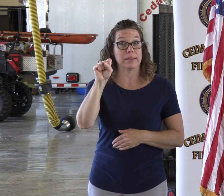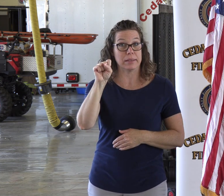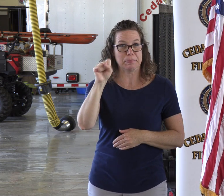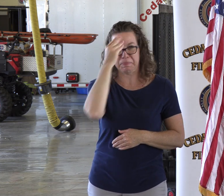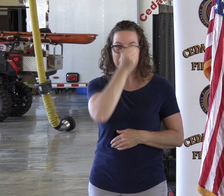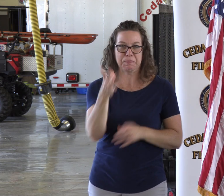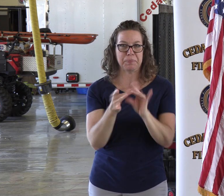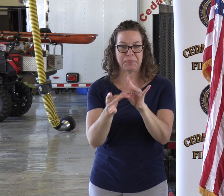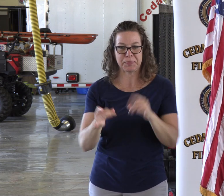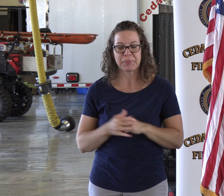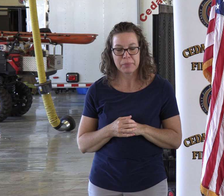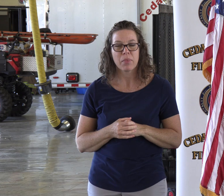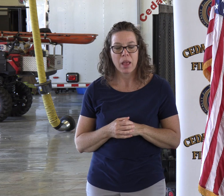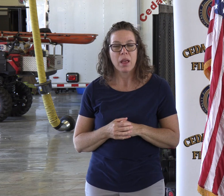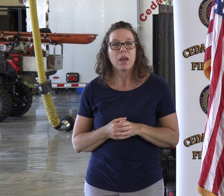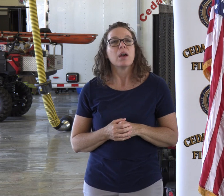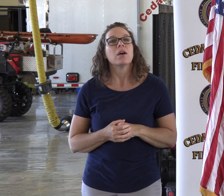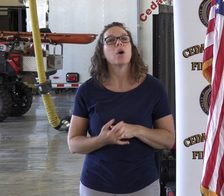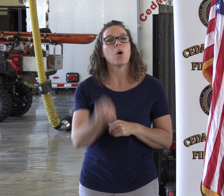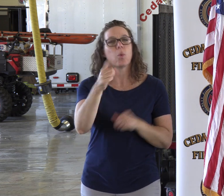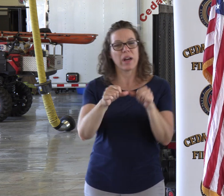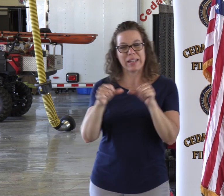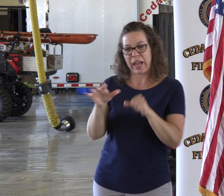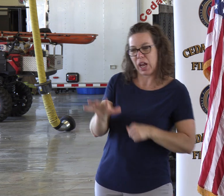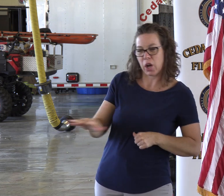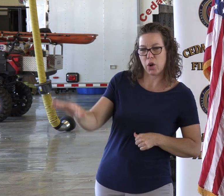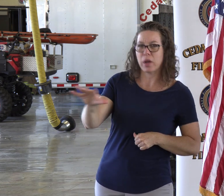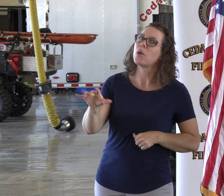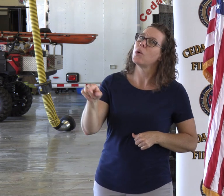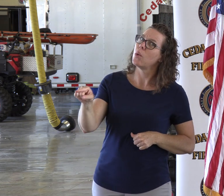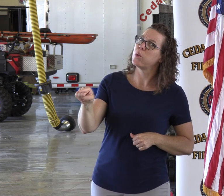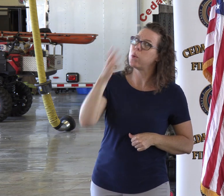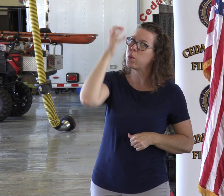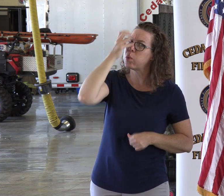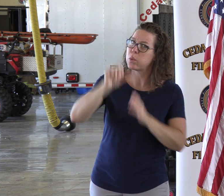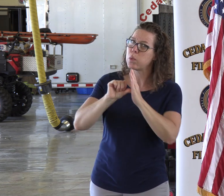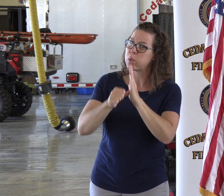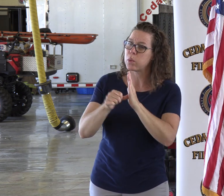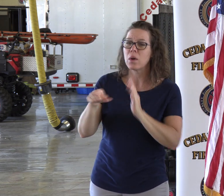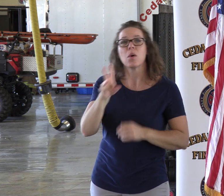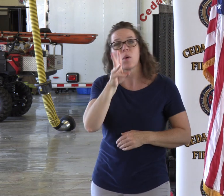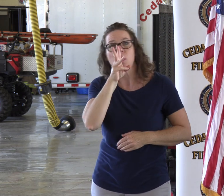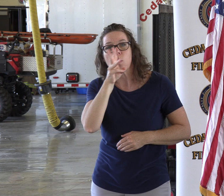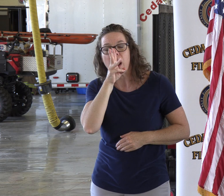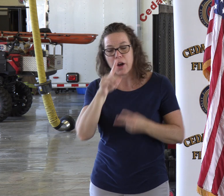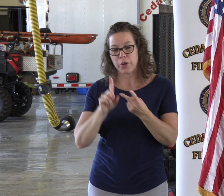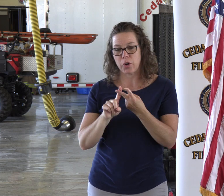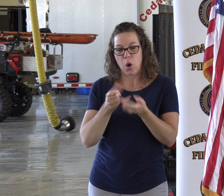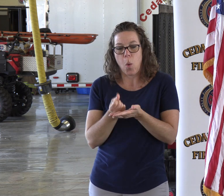Just want to mention one site, an area that has been a real bright spot has been our water and